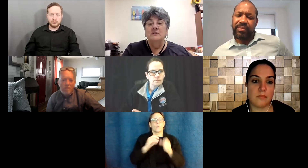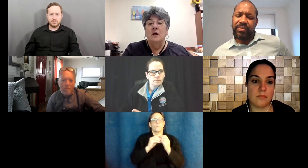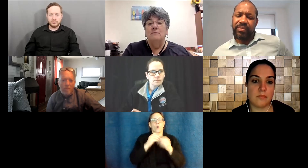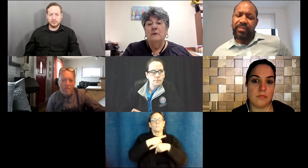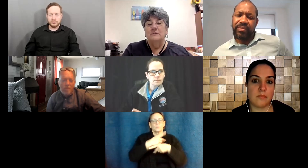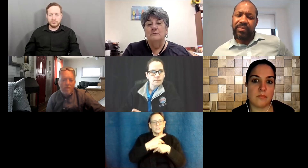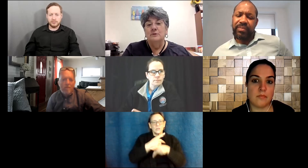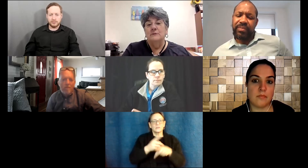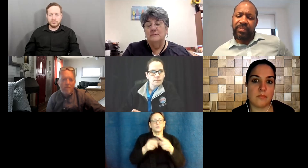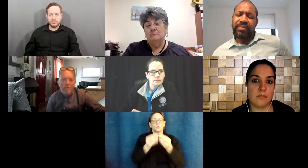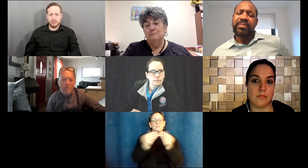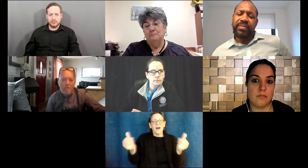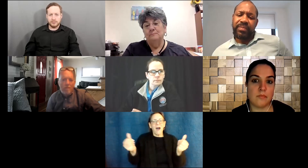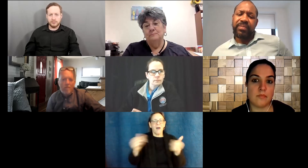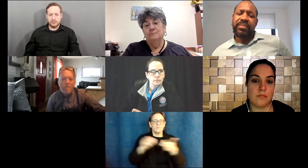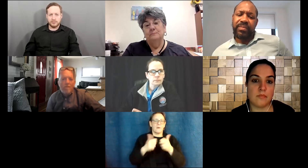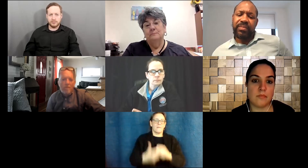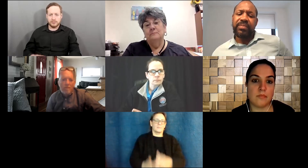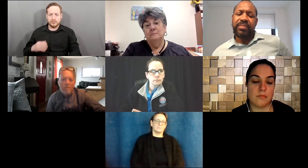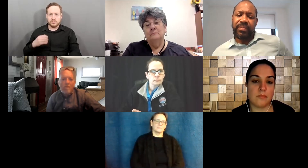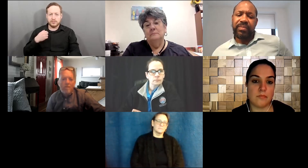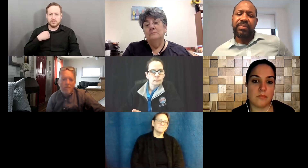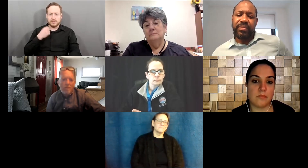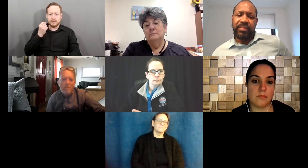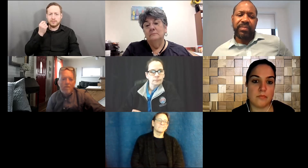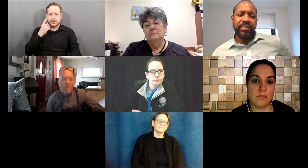to solve resolutions.